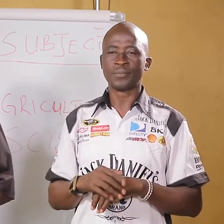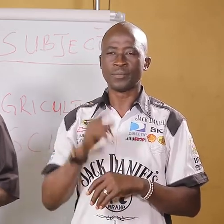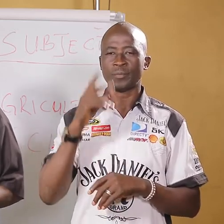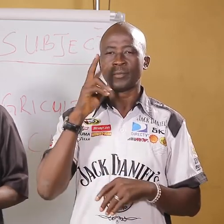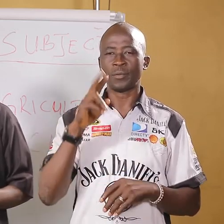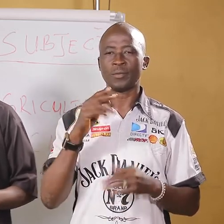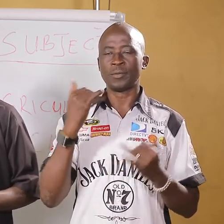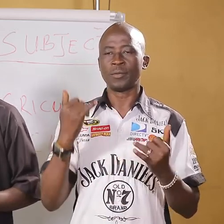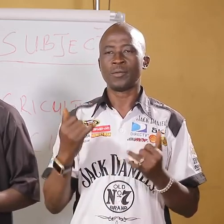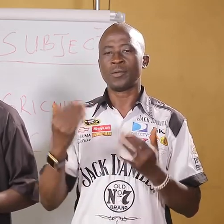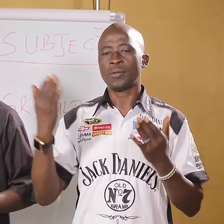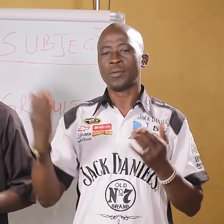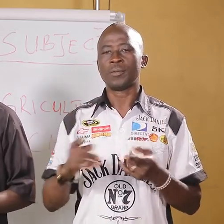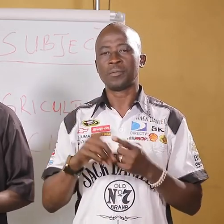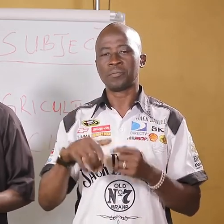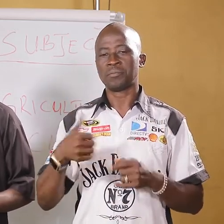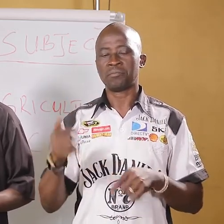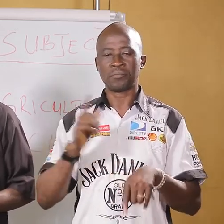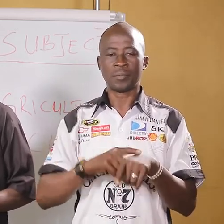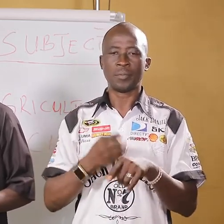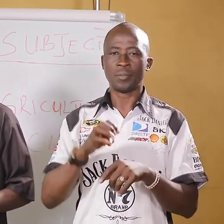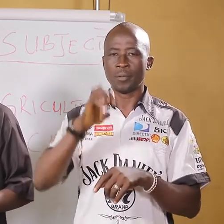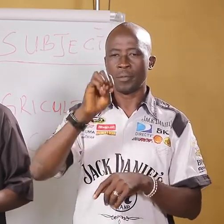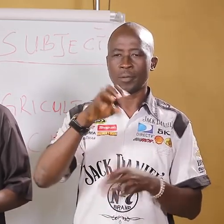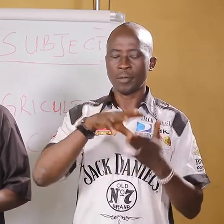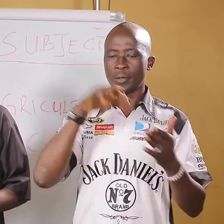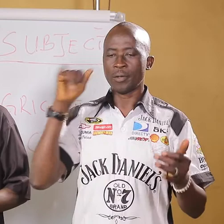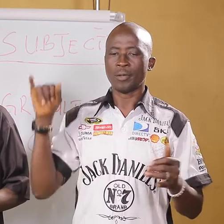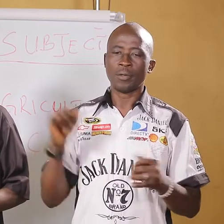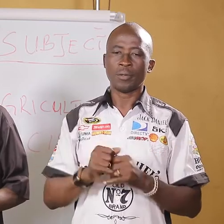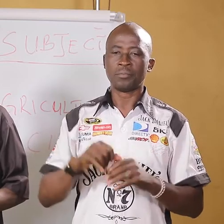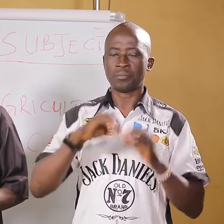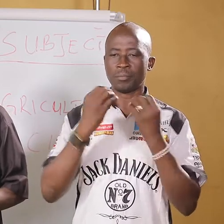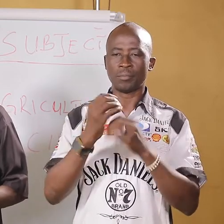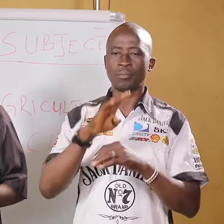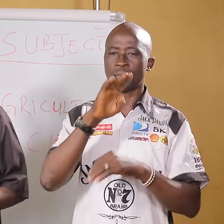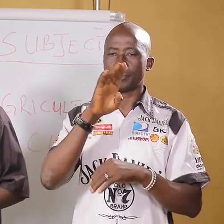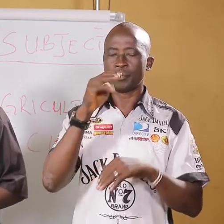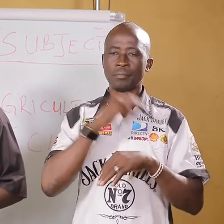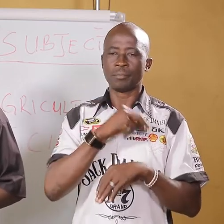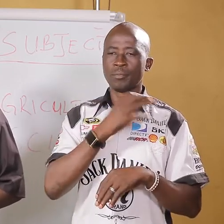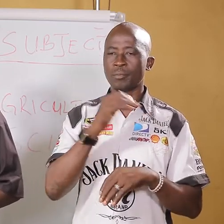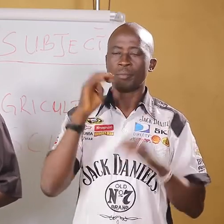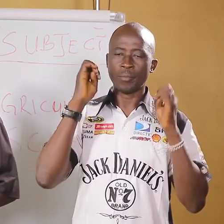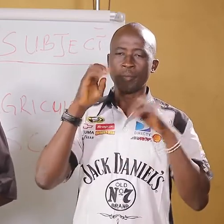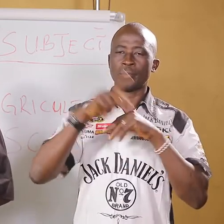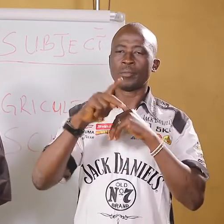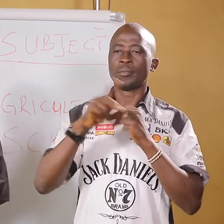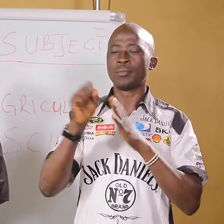You are now welcome to another segment of e-learning organized by Ministry of Education, Kaduna State.